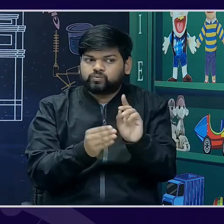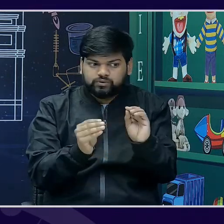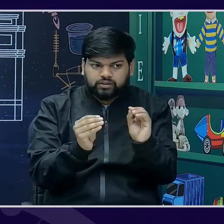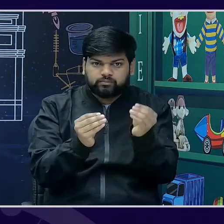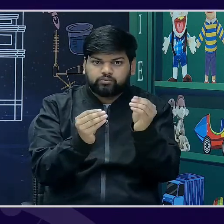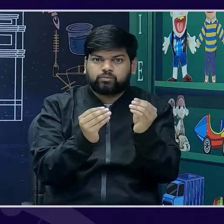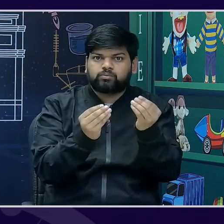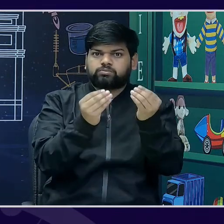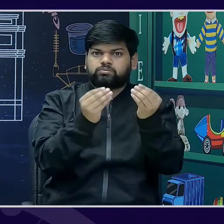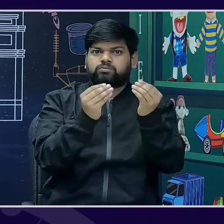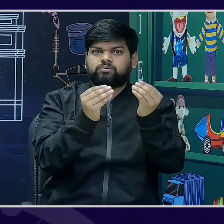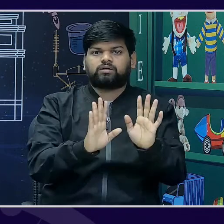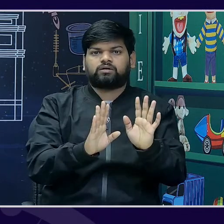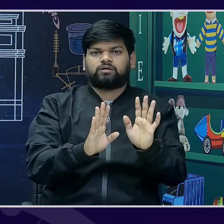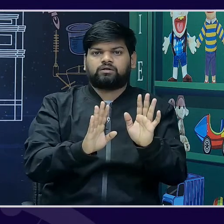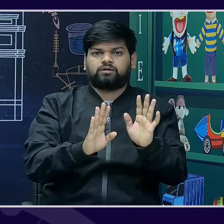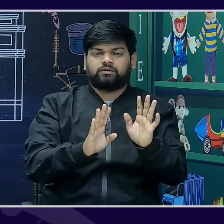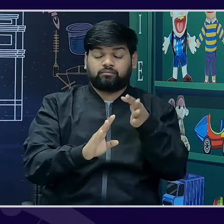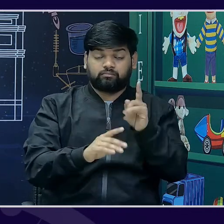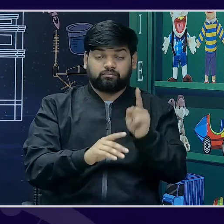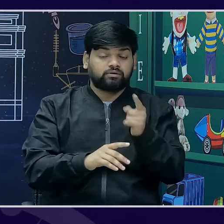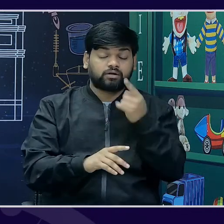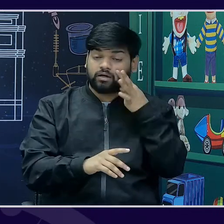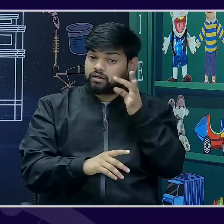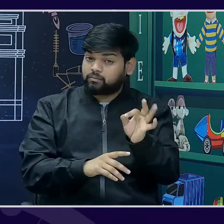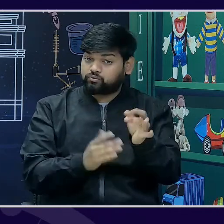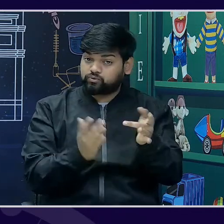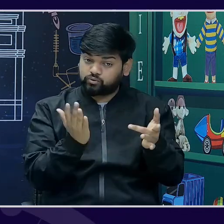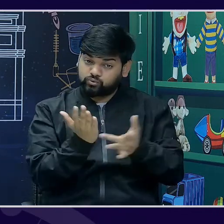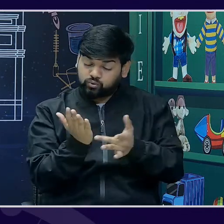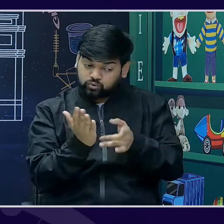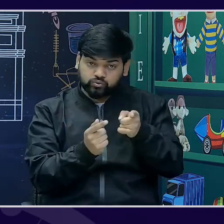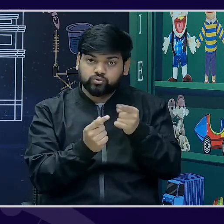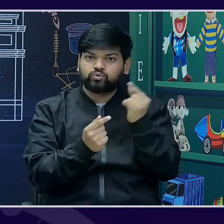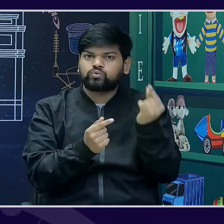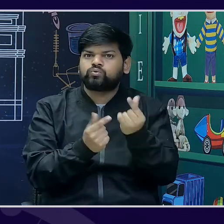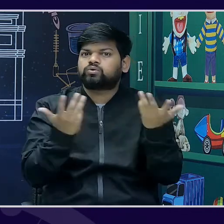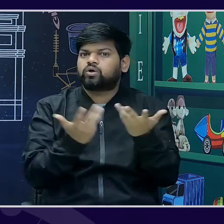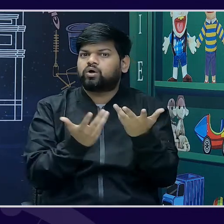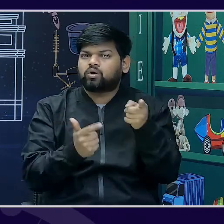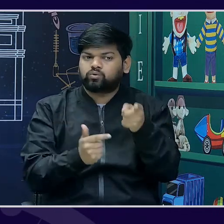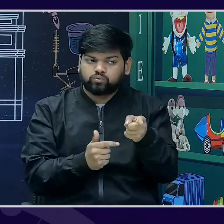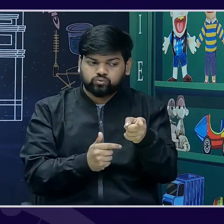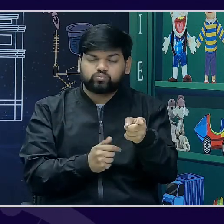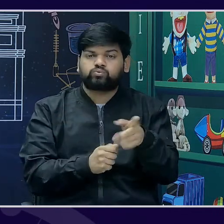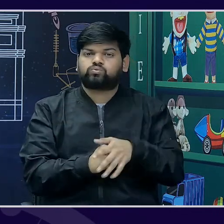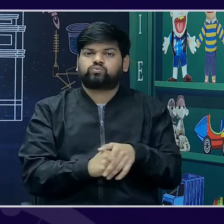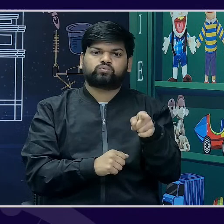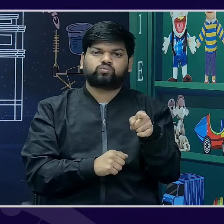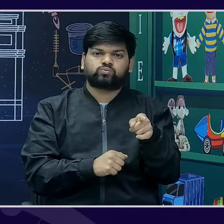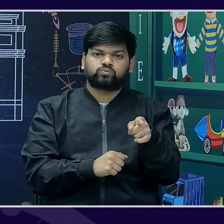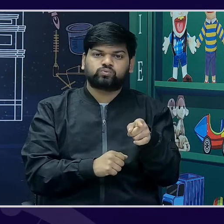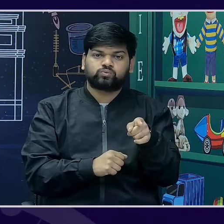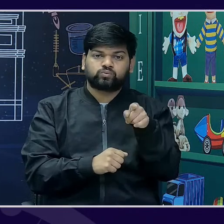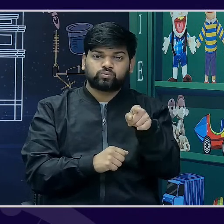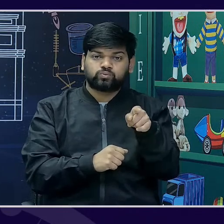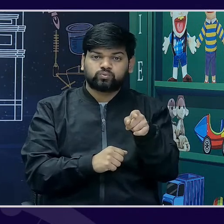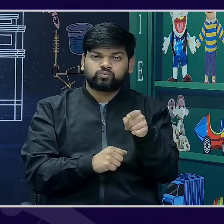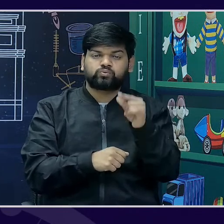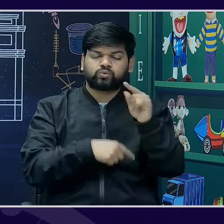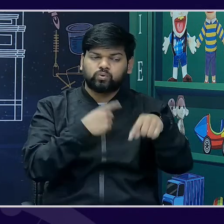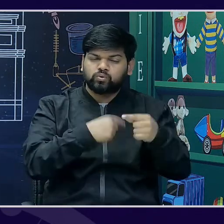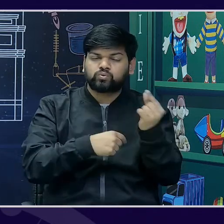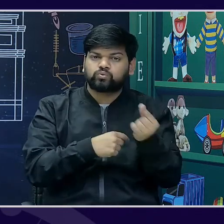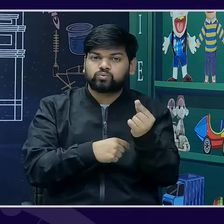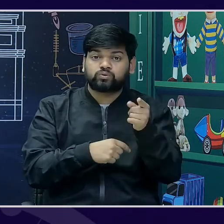quality is good. So hearing aid is technology which has got its own limitations. It doesn't rectify 100%, but